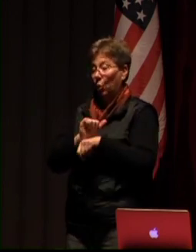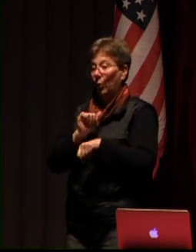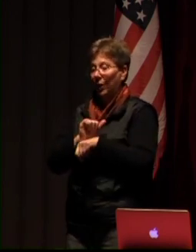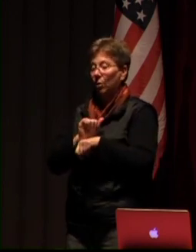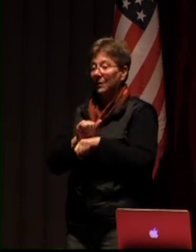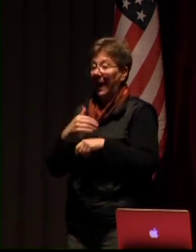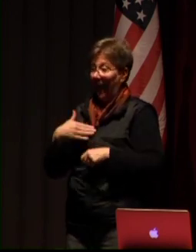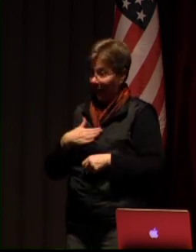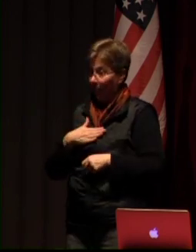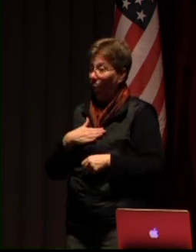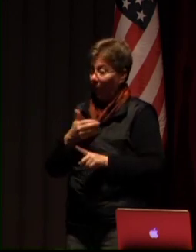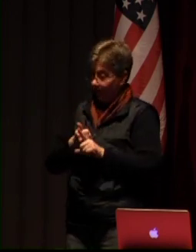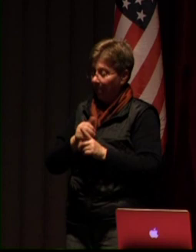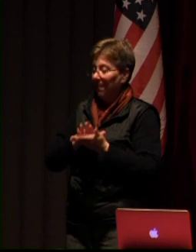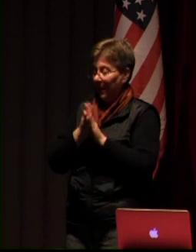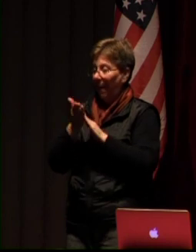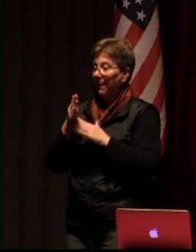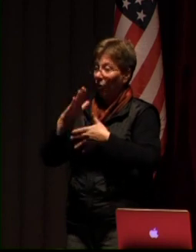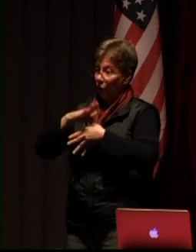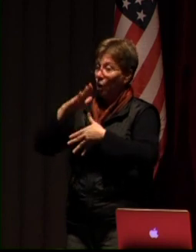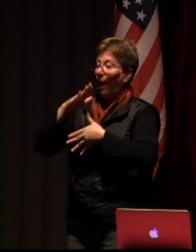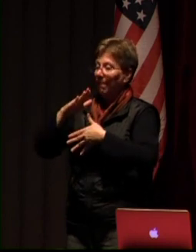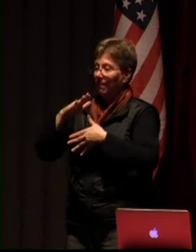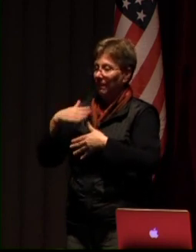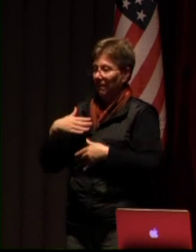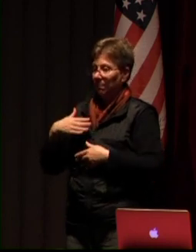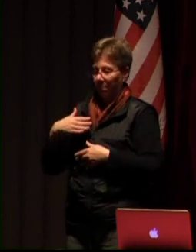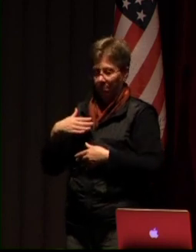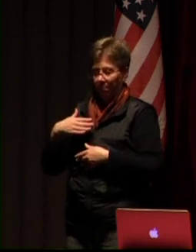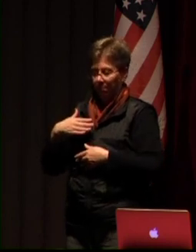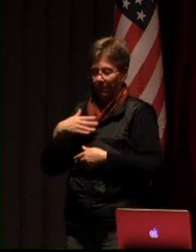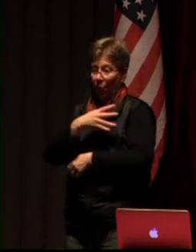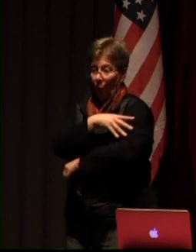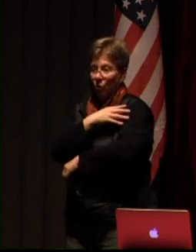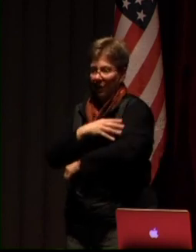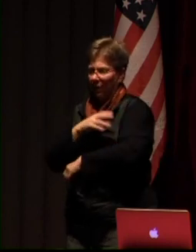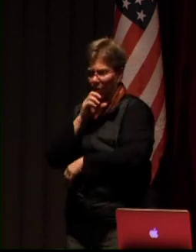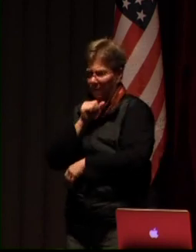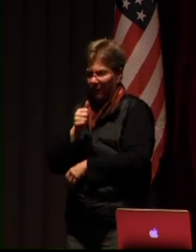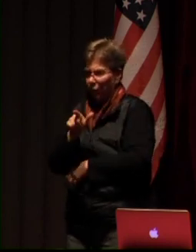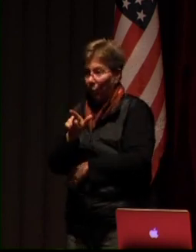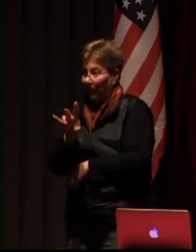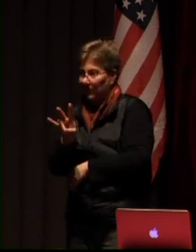becoming a general at top general 27 was not even the youngest at the time.